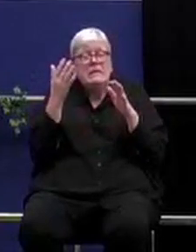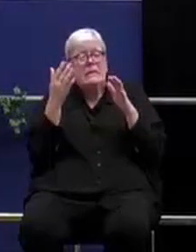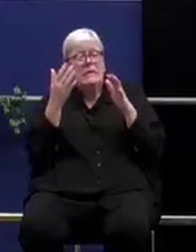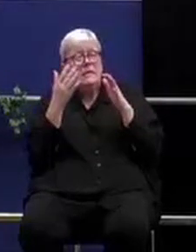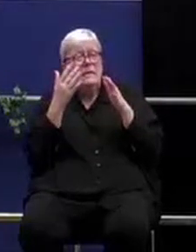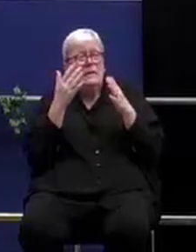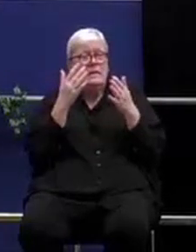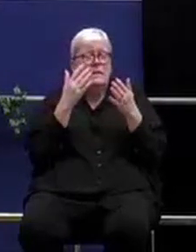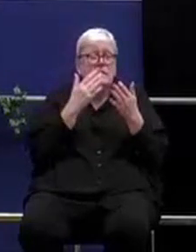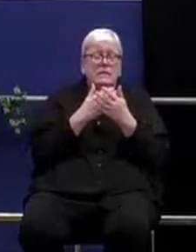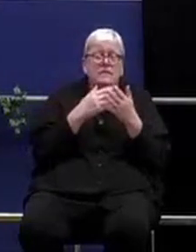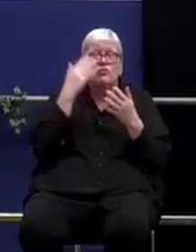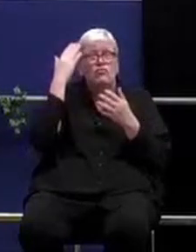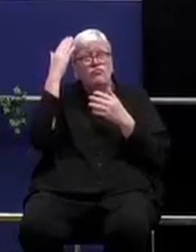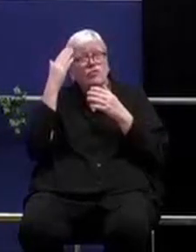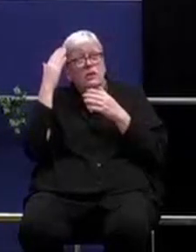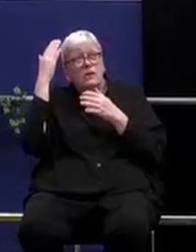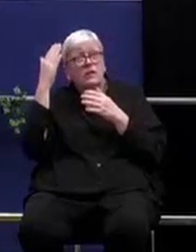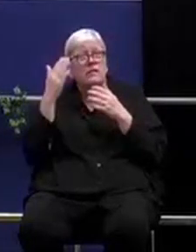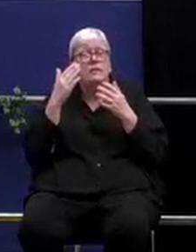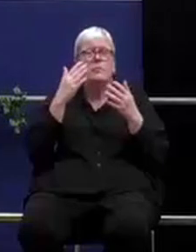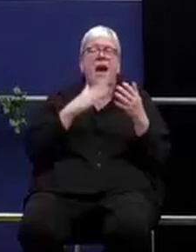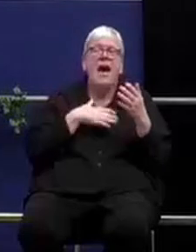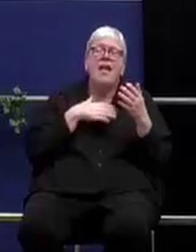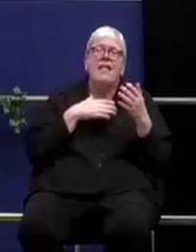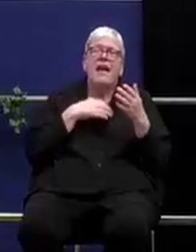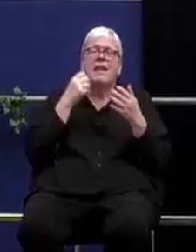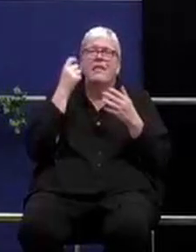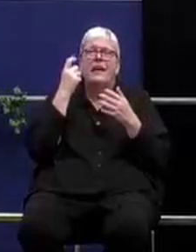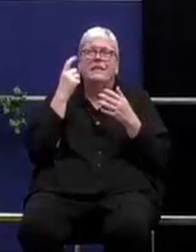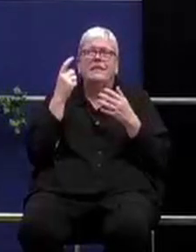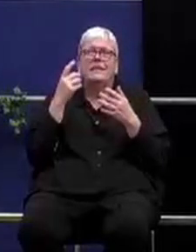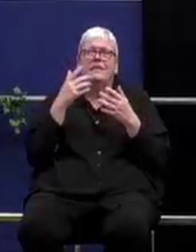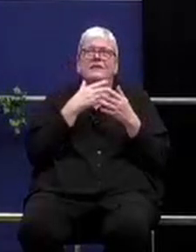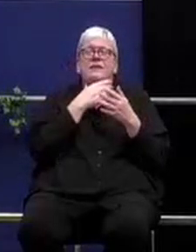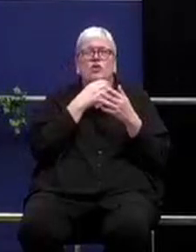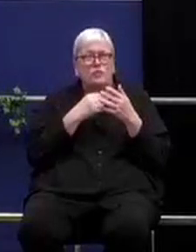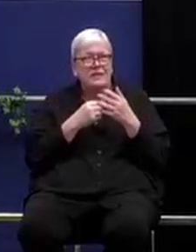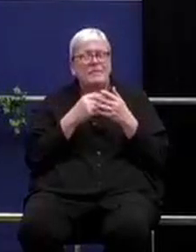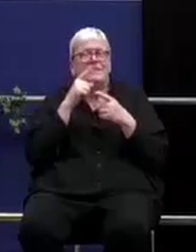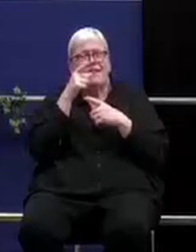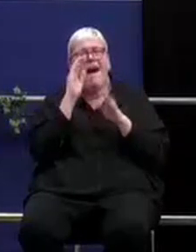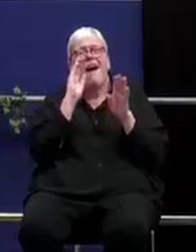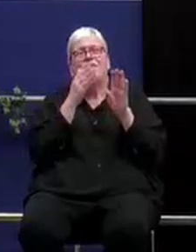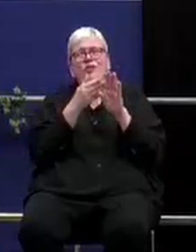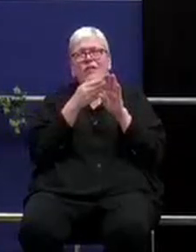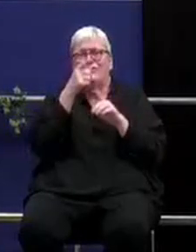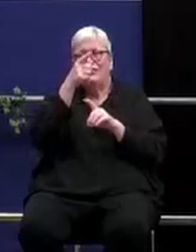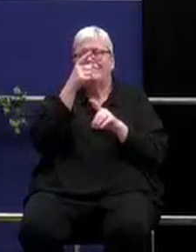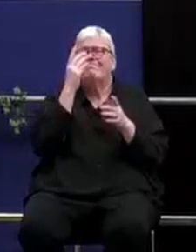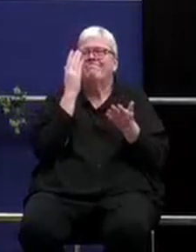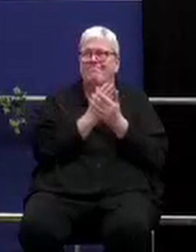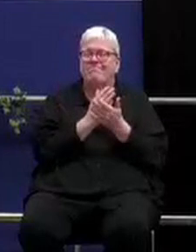the mundaneness of the routine. And so I like this idea of acknowledging Christmas, which, because I